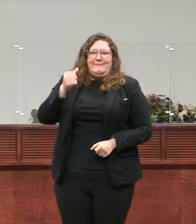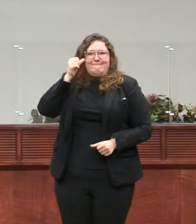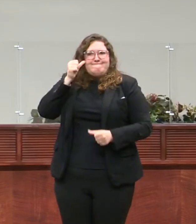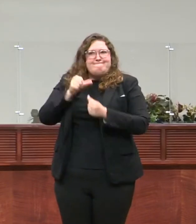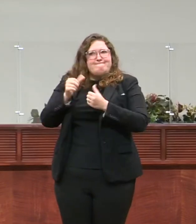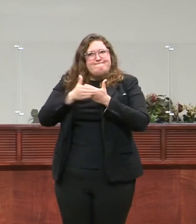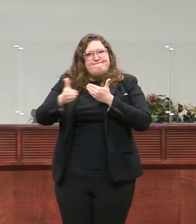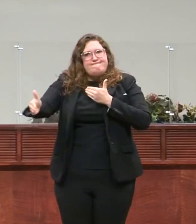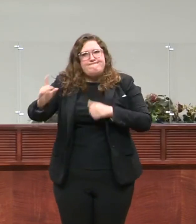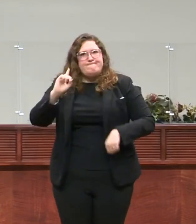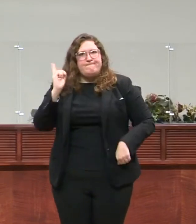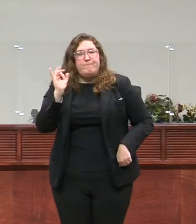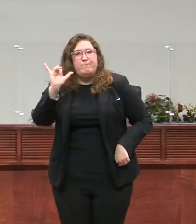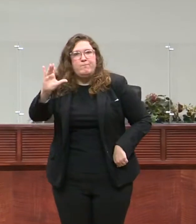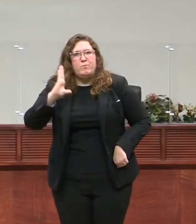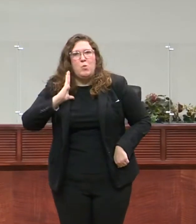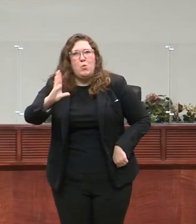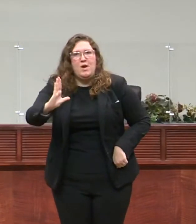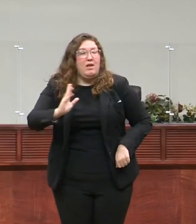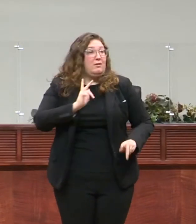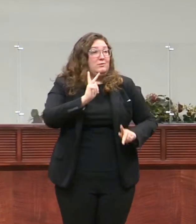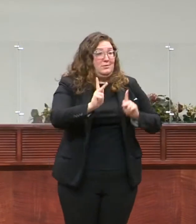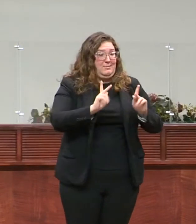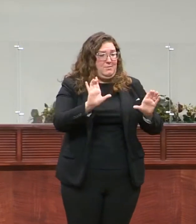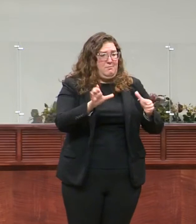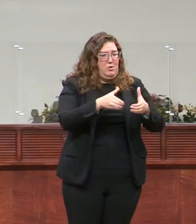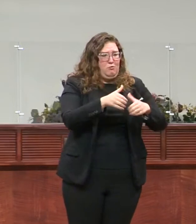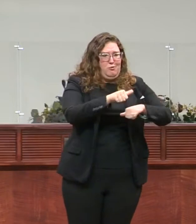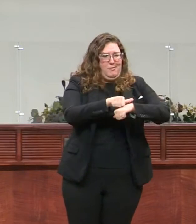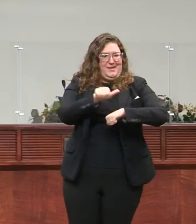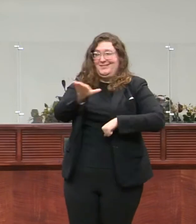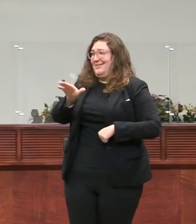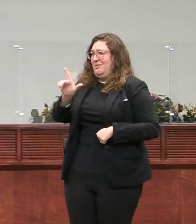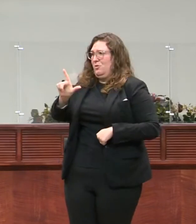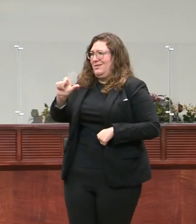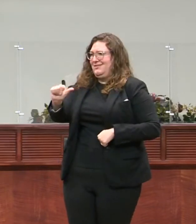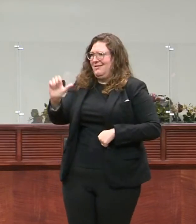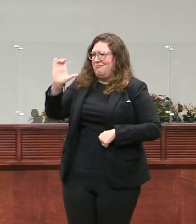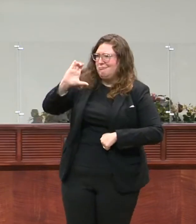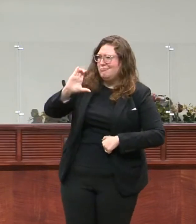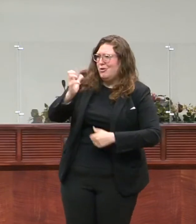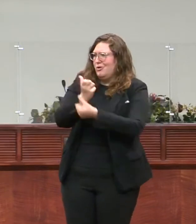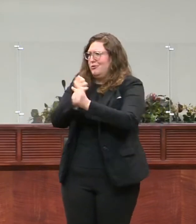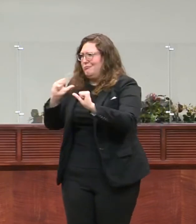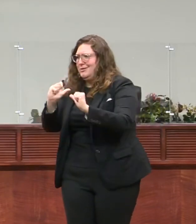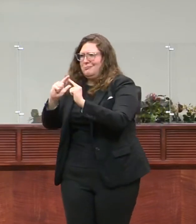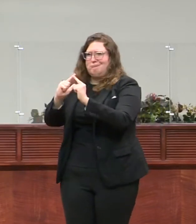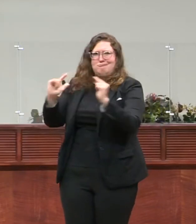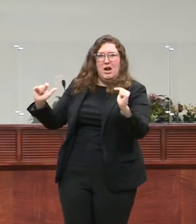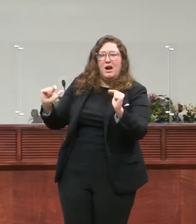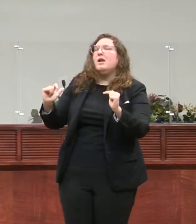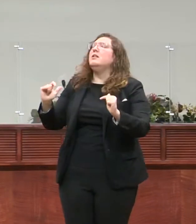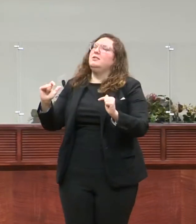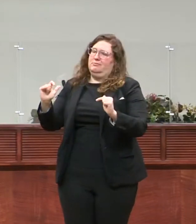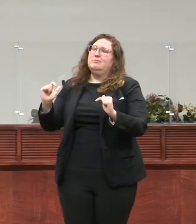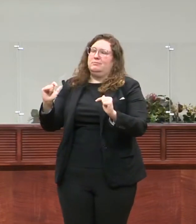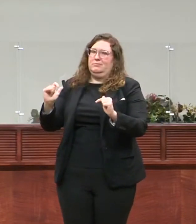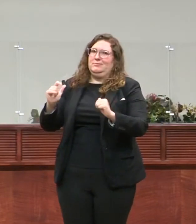so when our personnel deploy into that area, they are indeed going into harm's way, so we